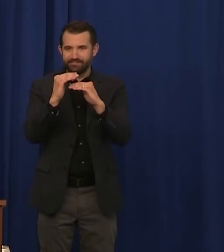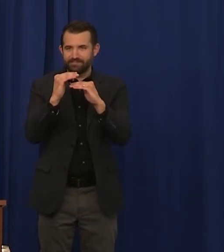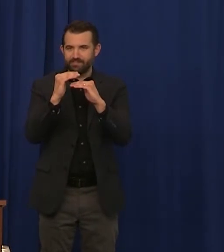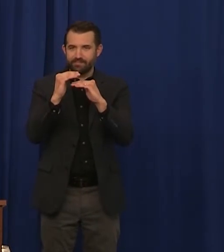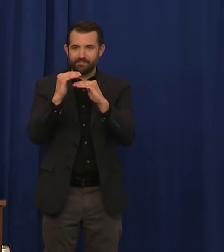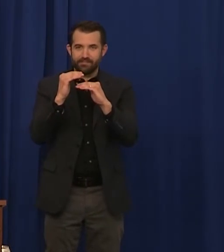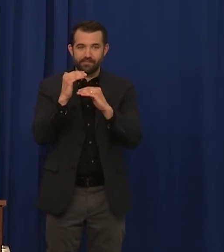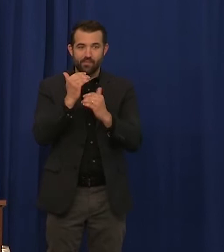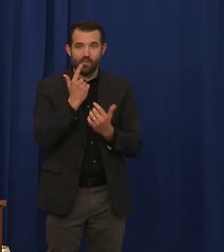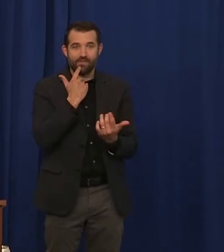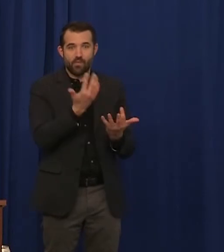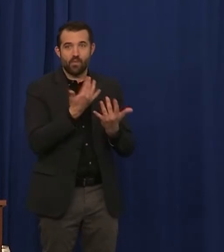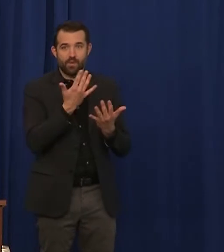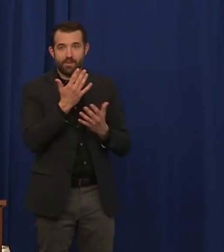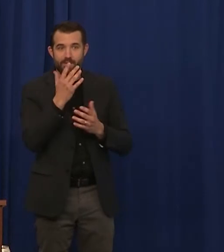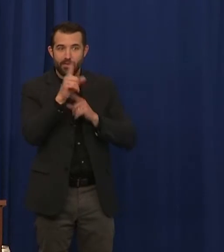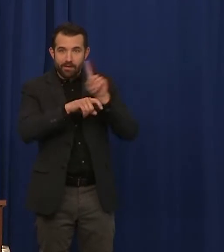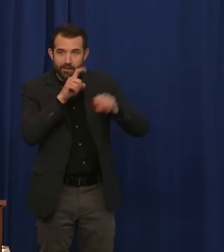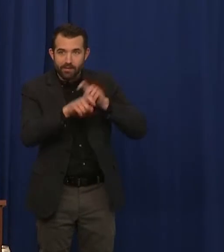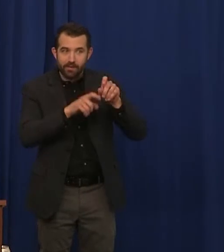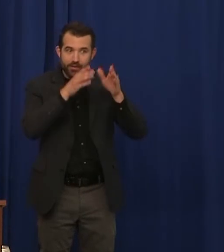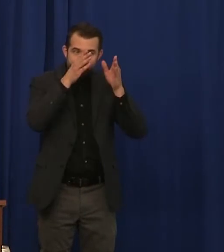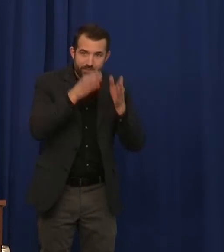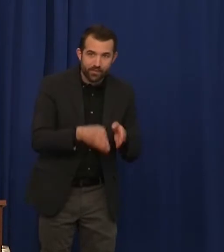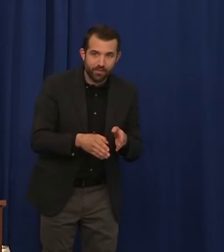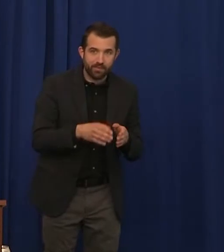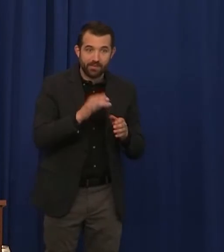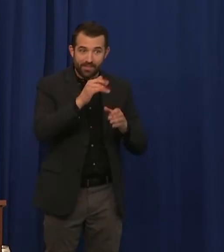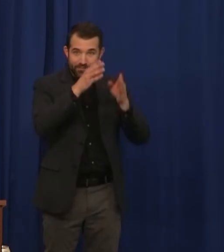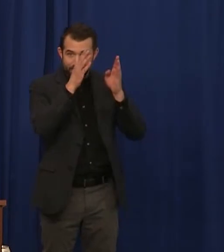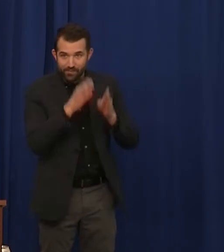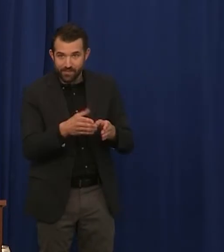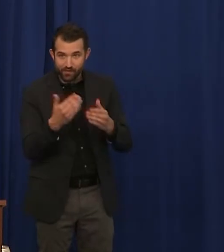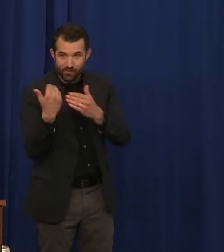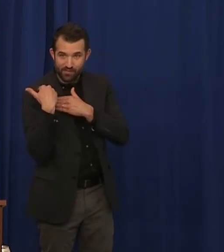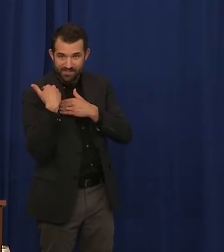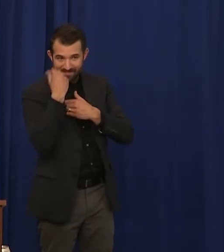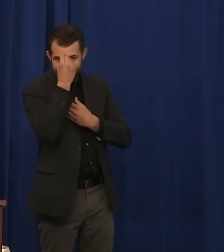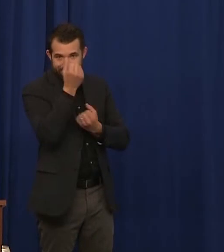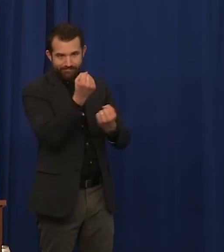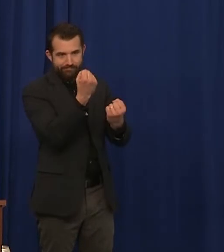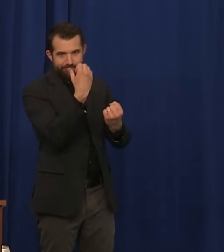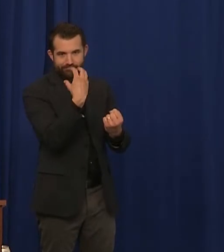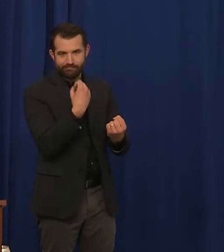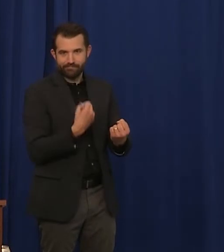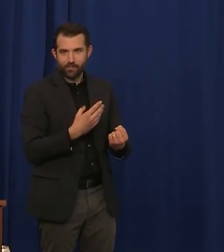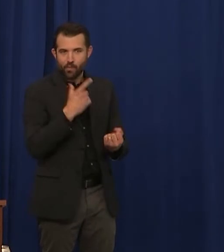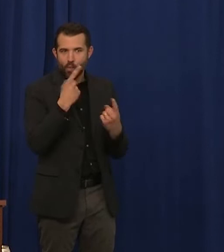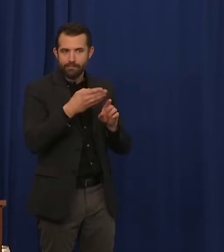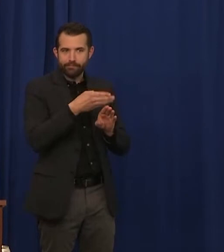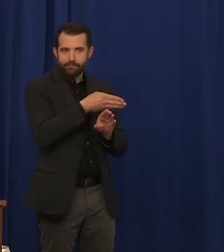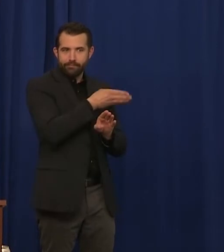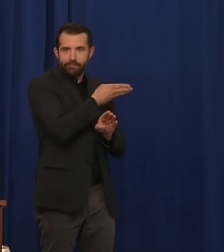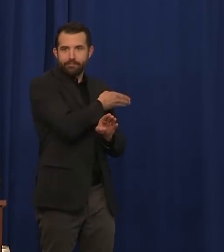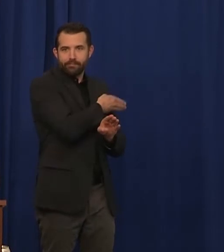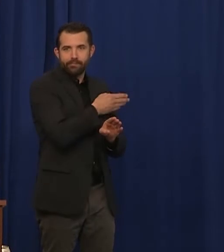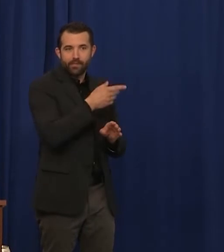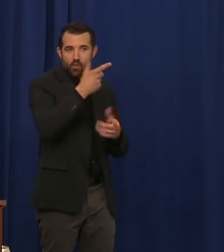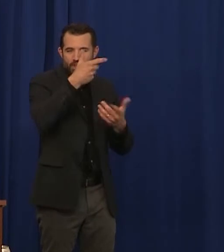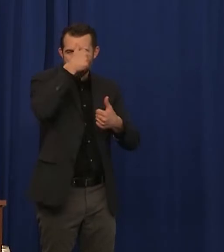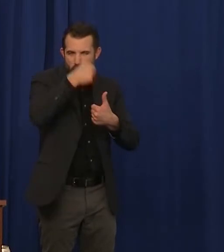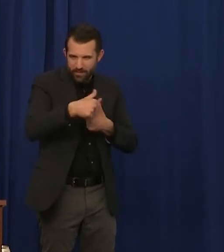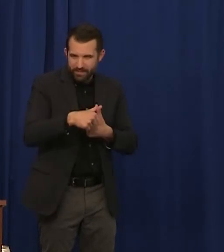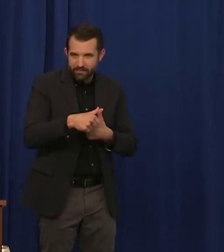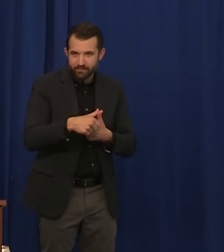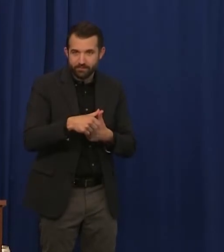has tested positive depends almost entirely on what that person is able to remember and recollect. So